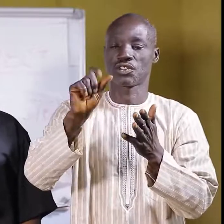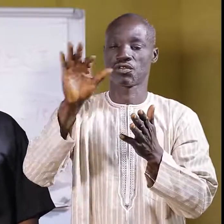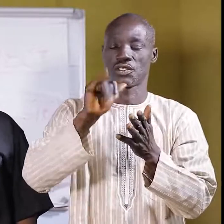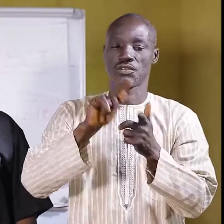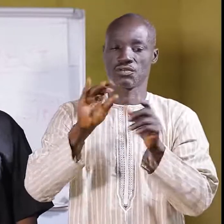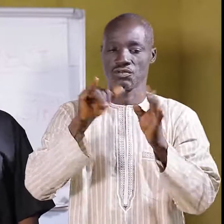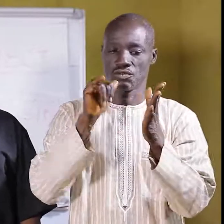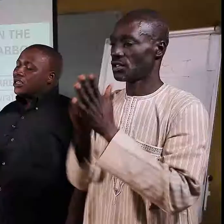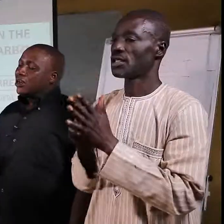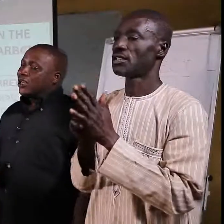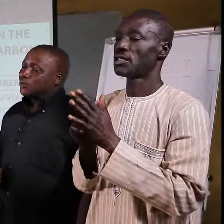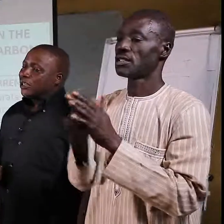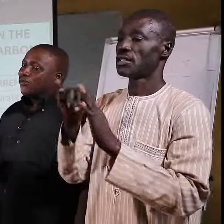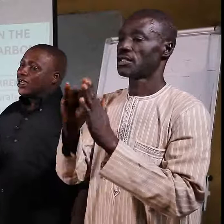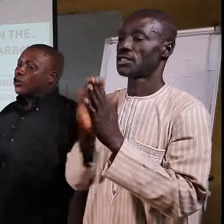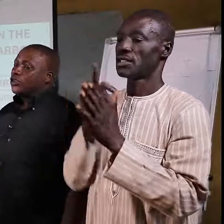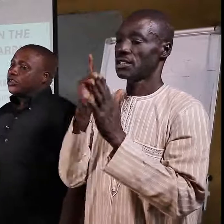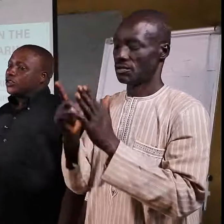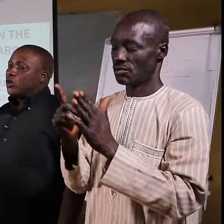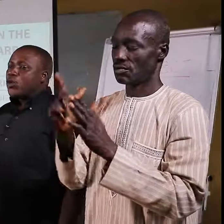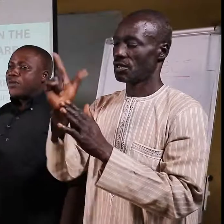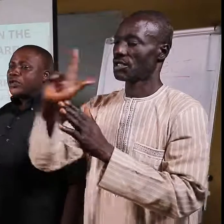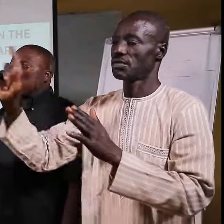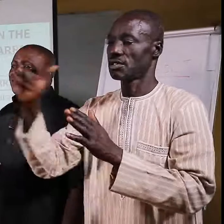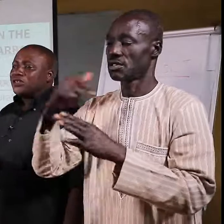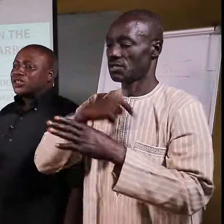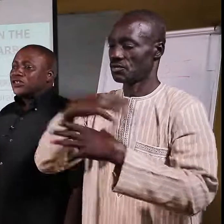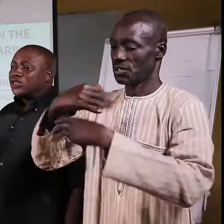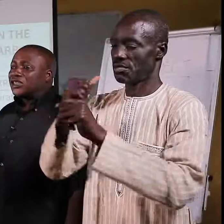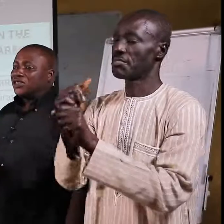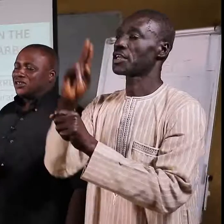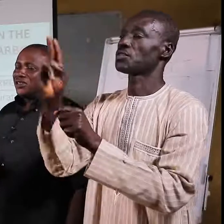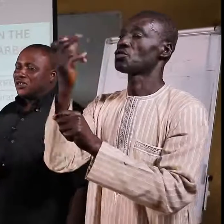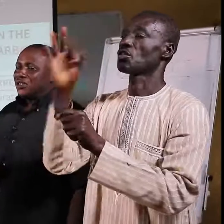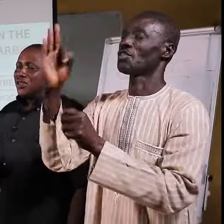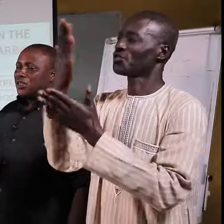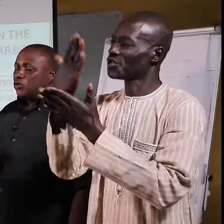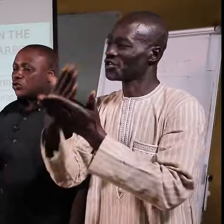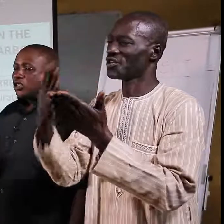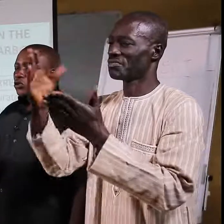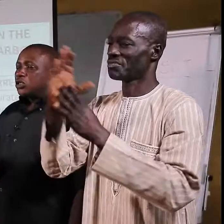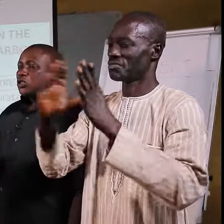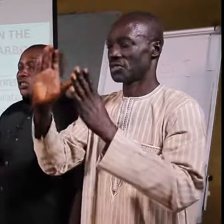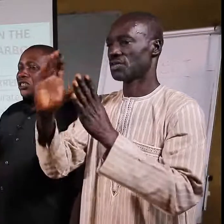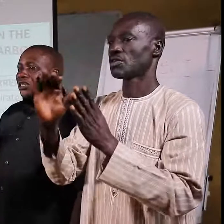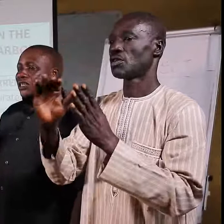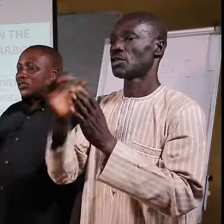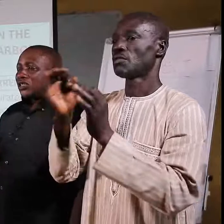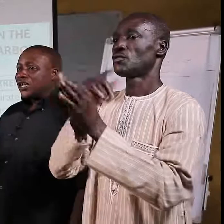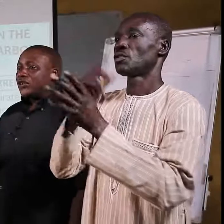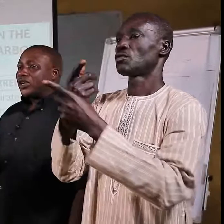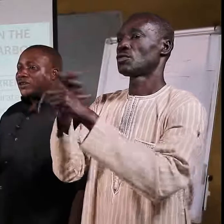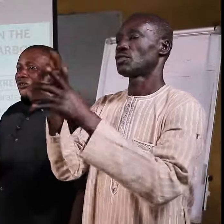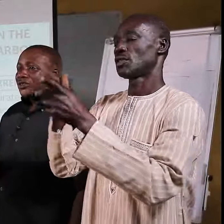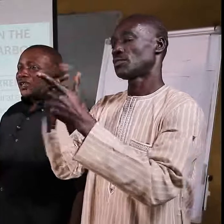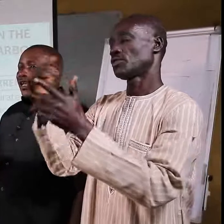that, in our respective laboratories, we make use of certain reagents. If we want to distinguish between the